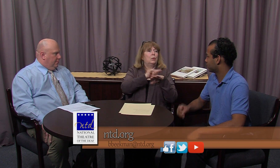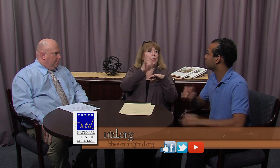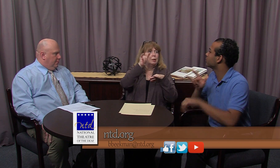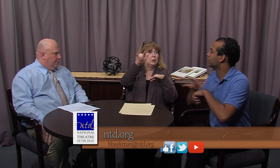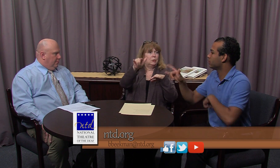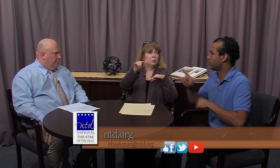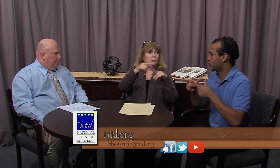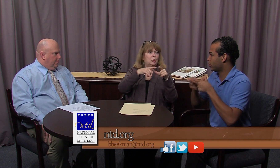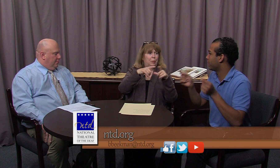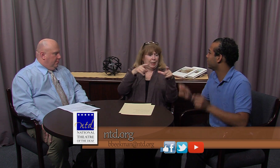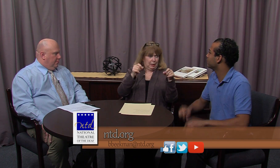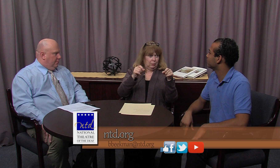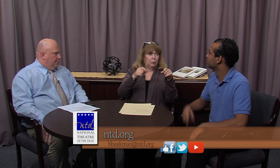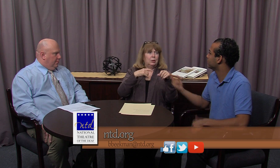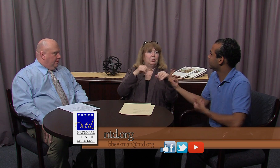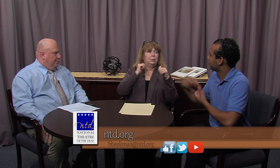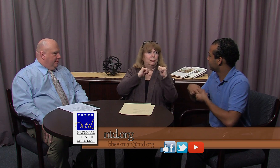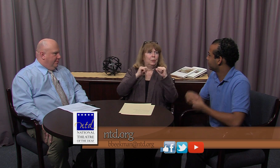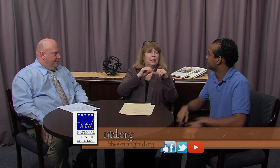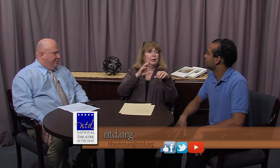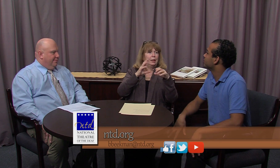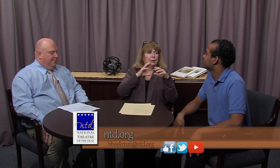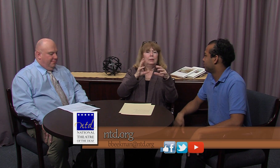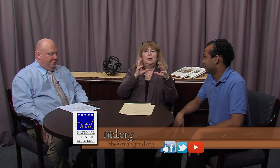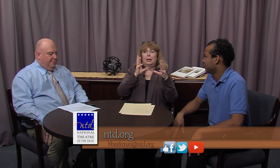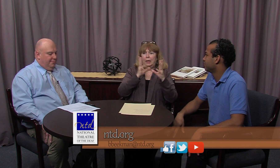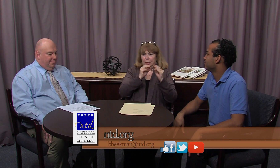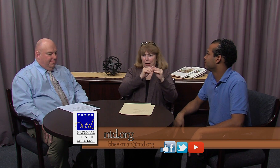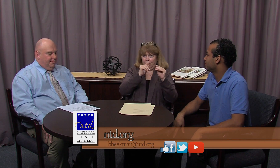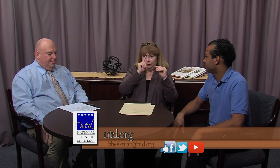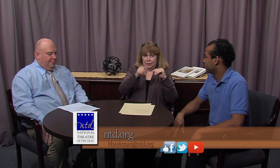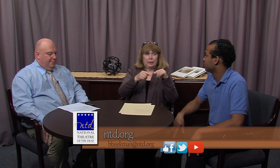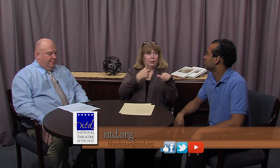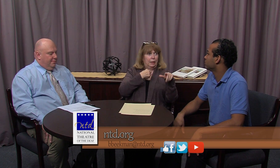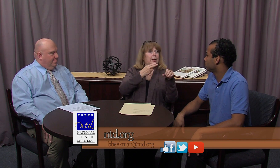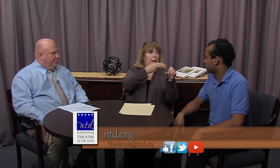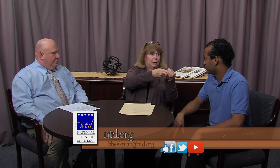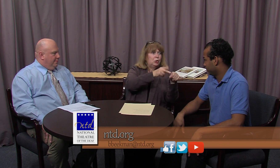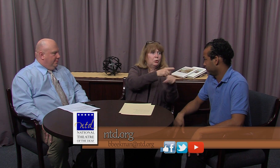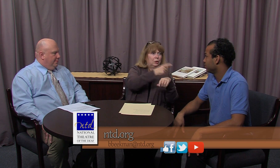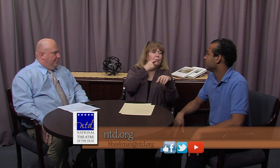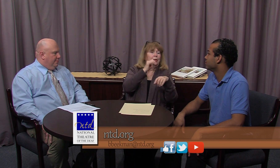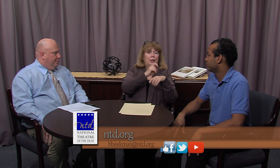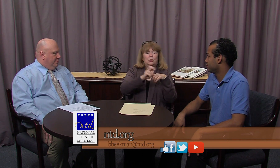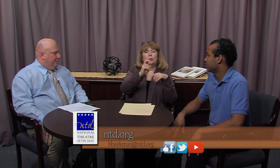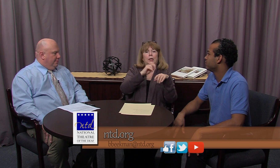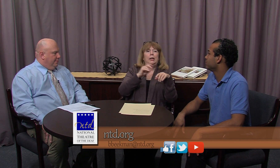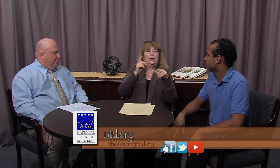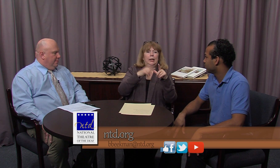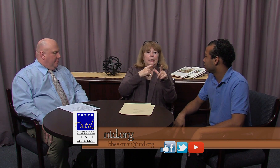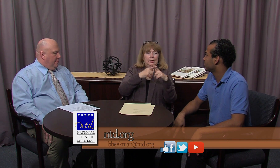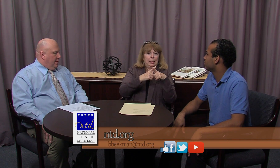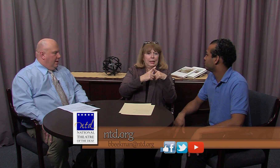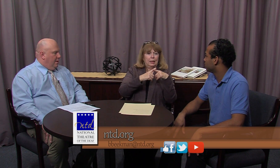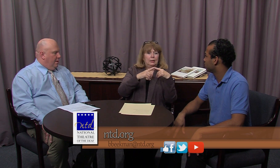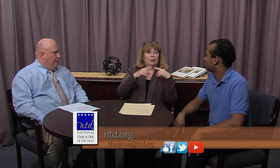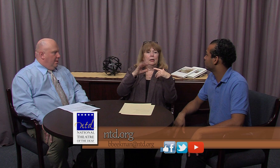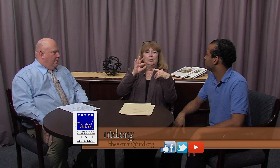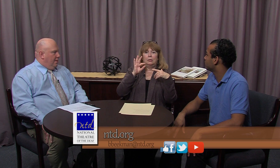going to Japan. We're going to be performing at a conference there. And yeah, I'll be joining you for that tour. And then, of